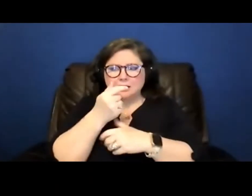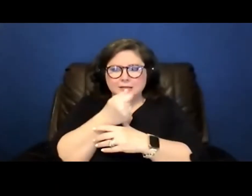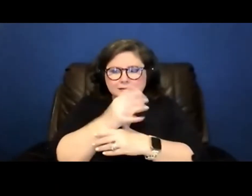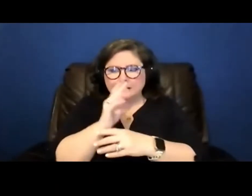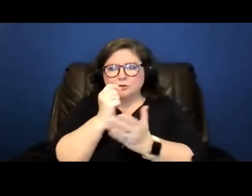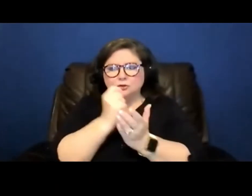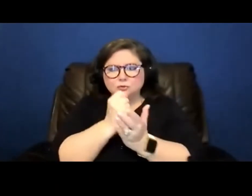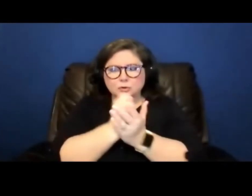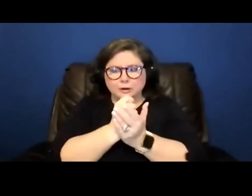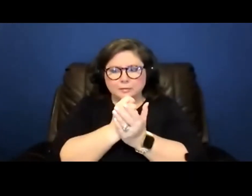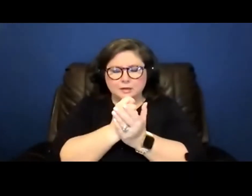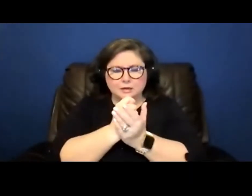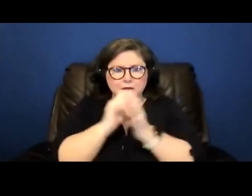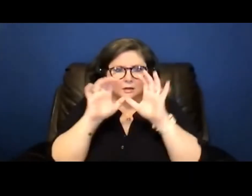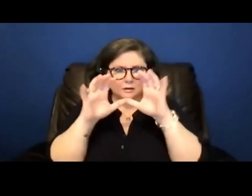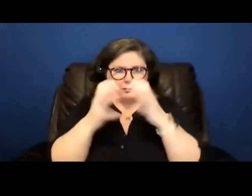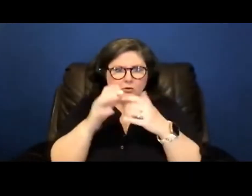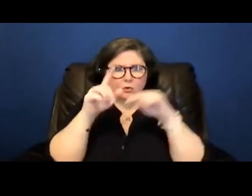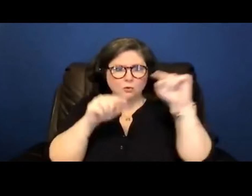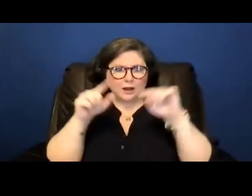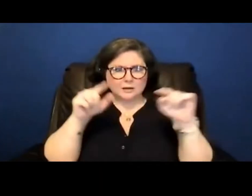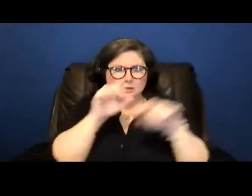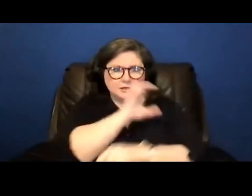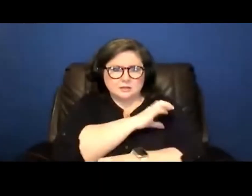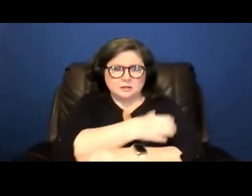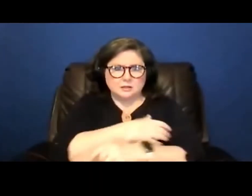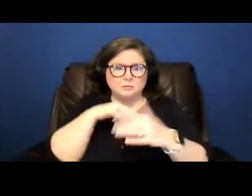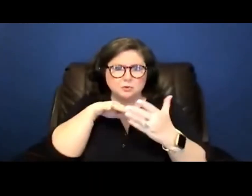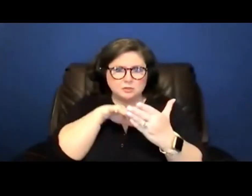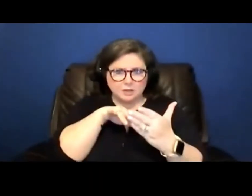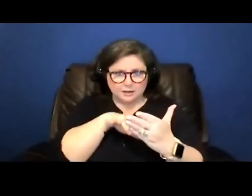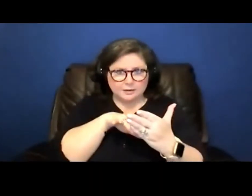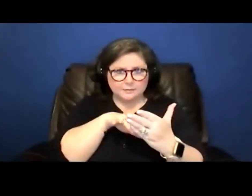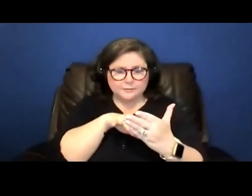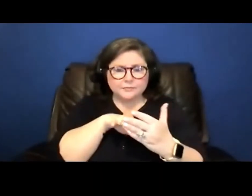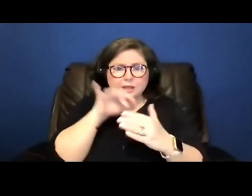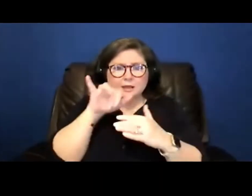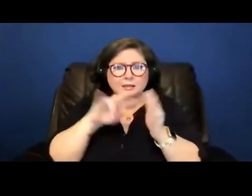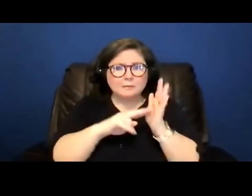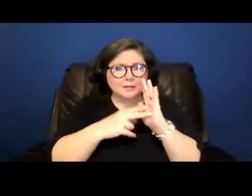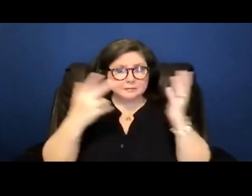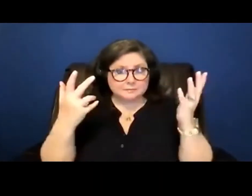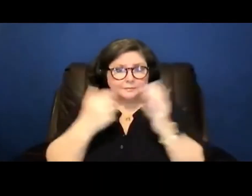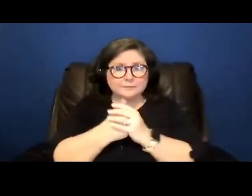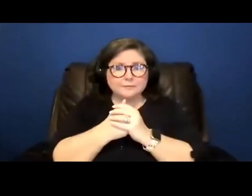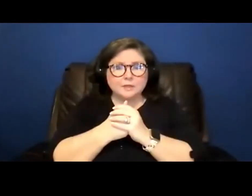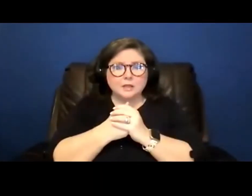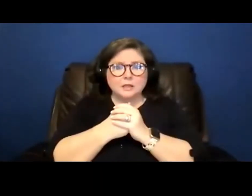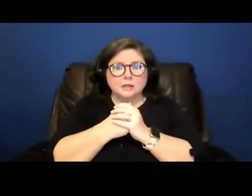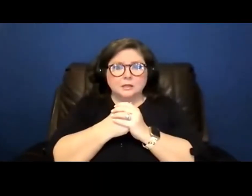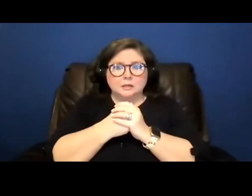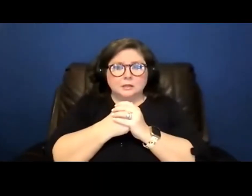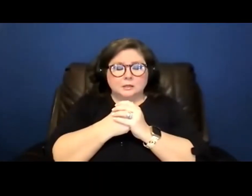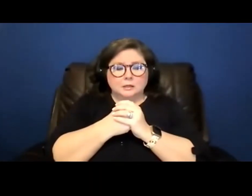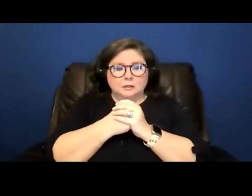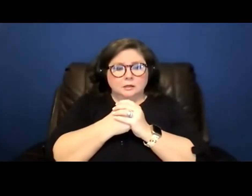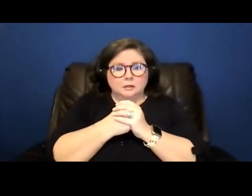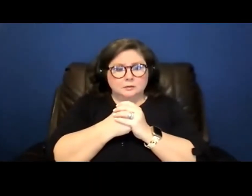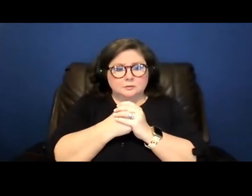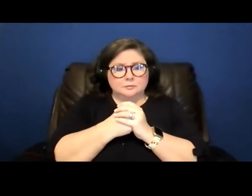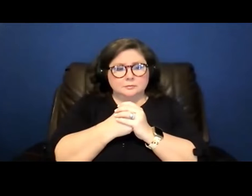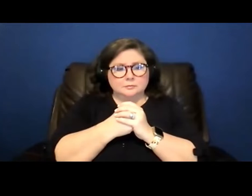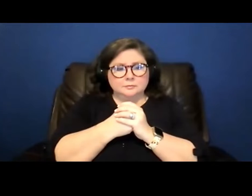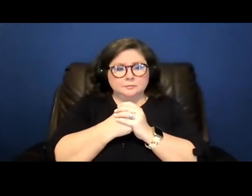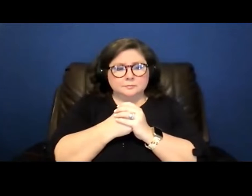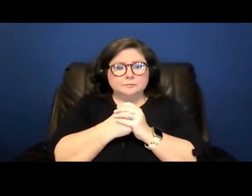arms, what we call randomized clinical study. What that means is that they usually compare to new